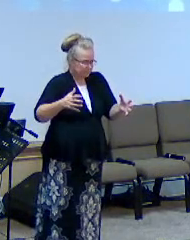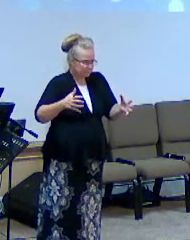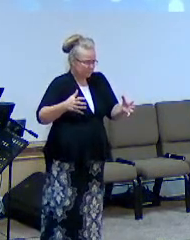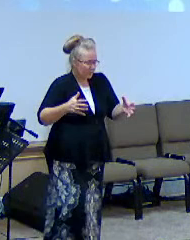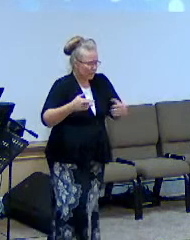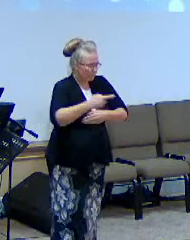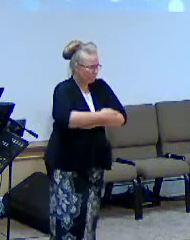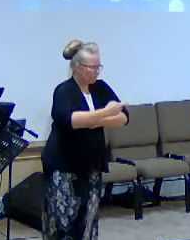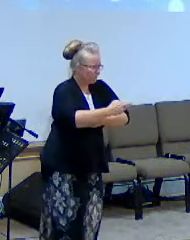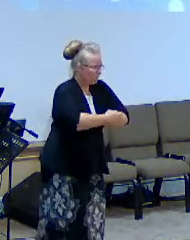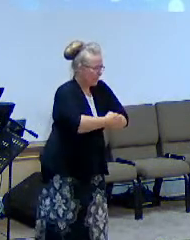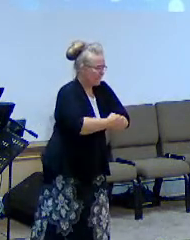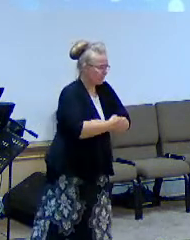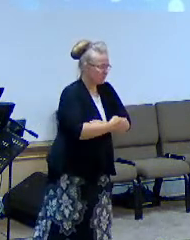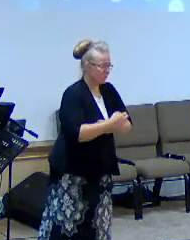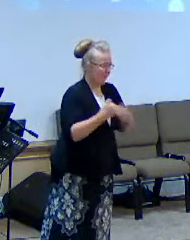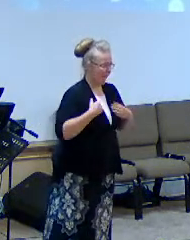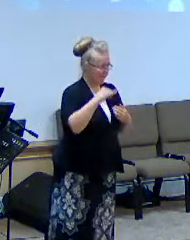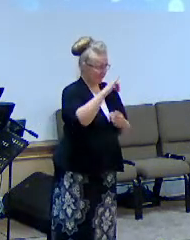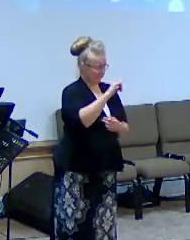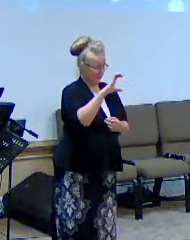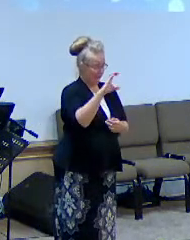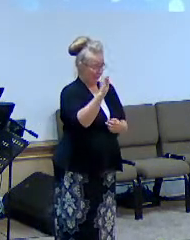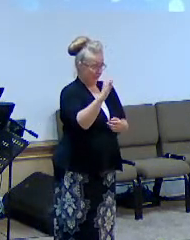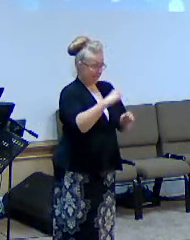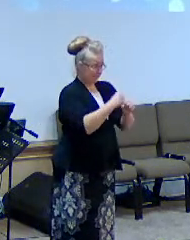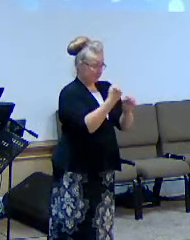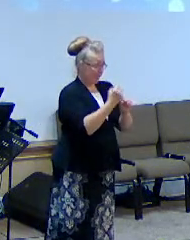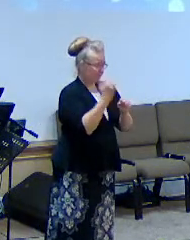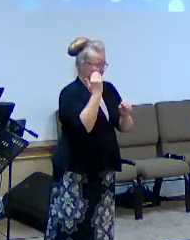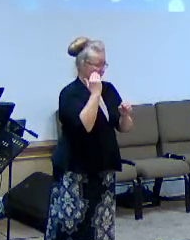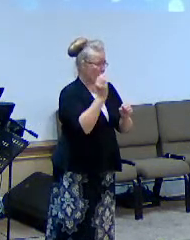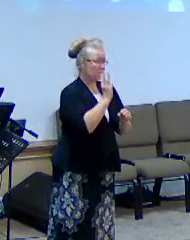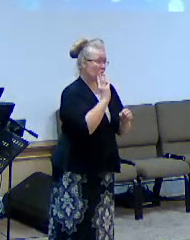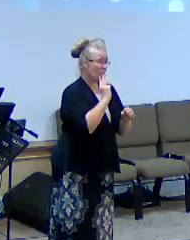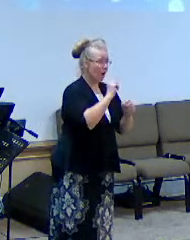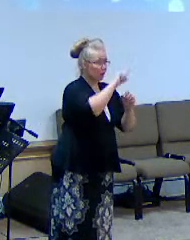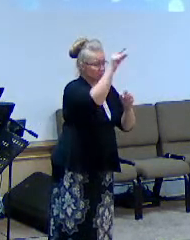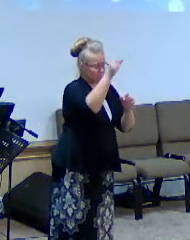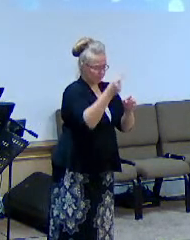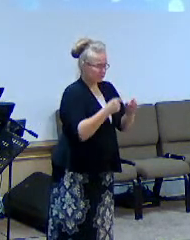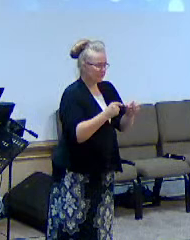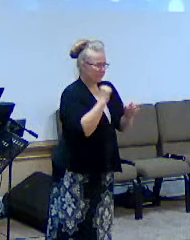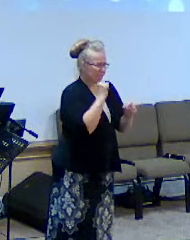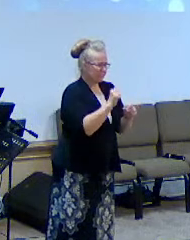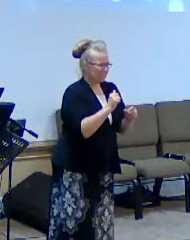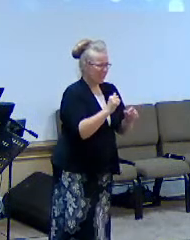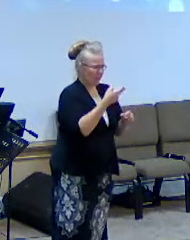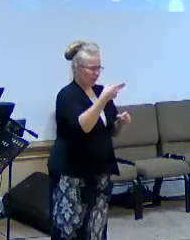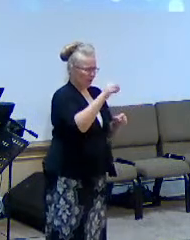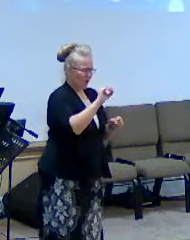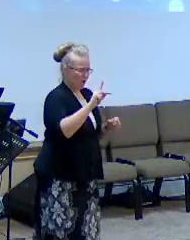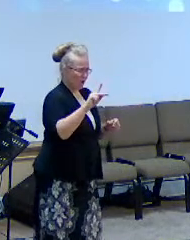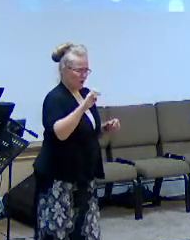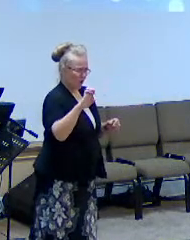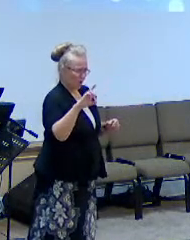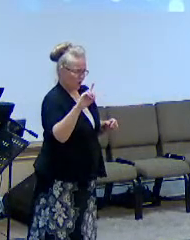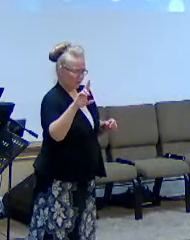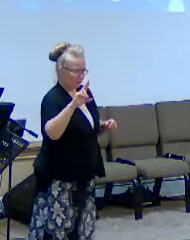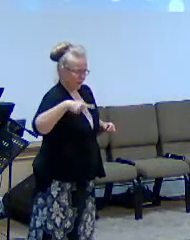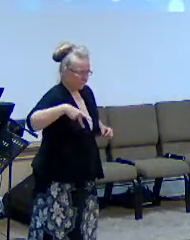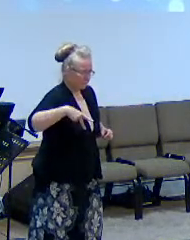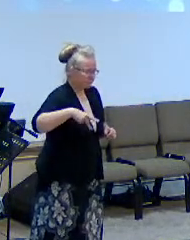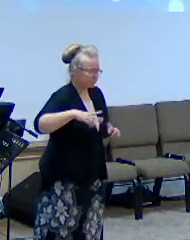has the ice making part that comes into it and water part. And it's not hooked up or anything. Amen. And